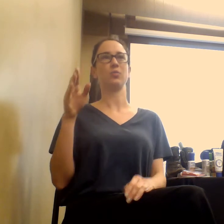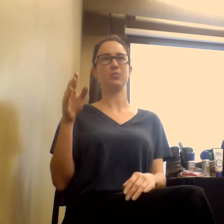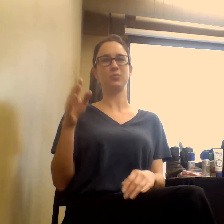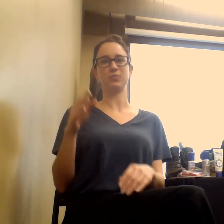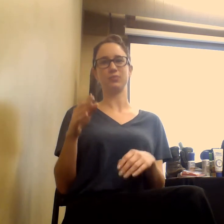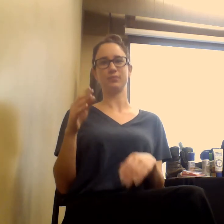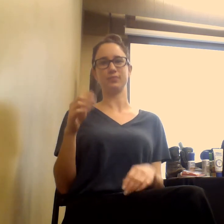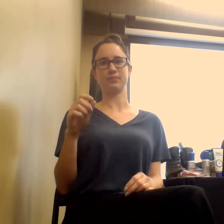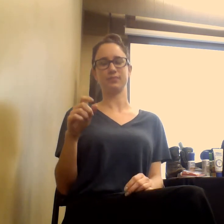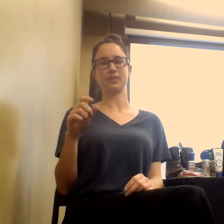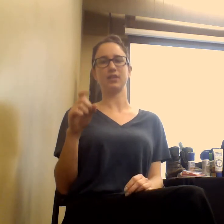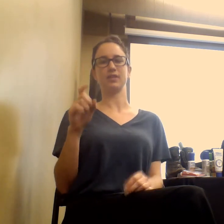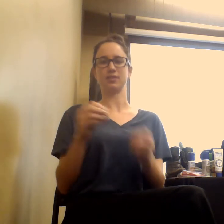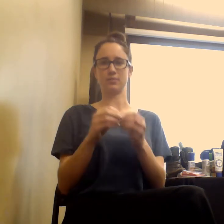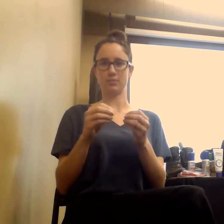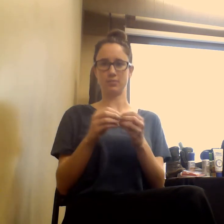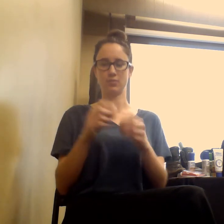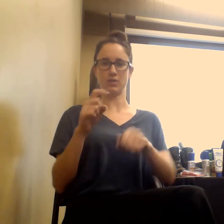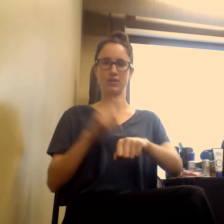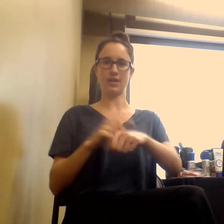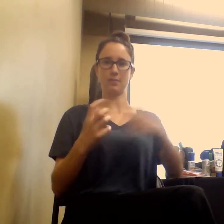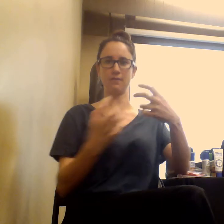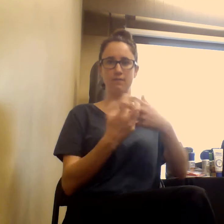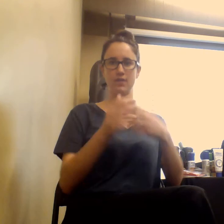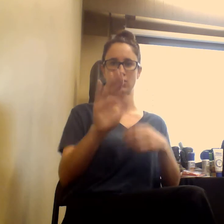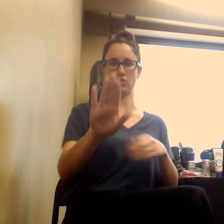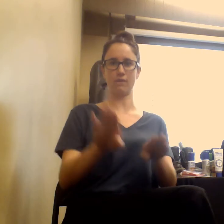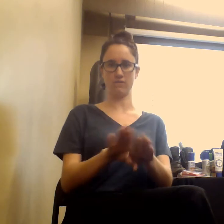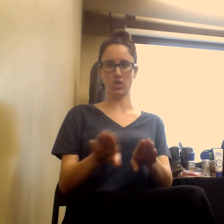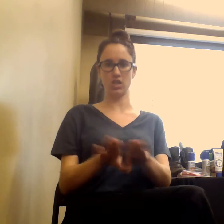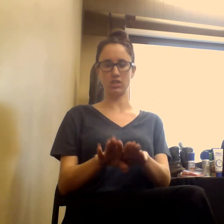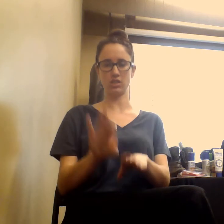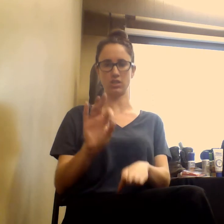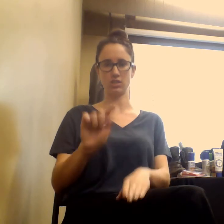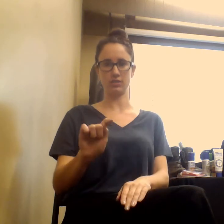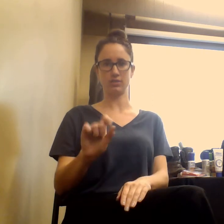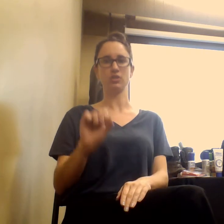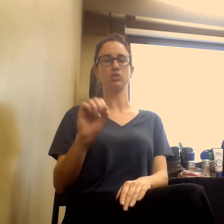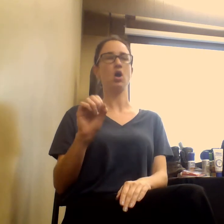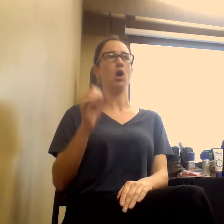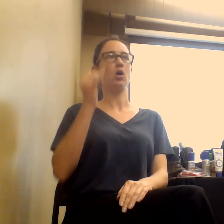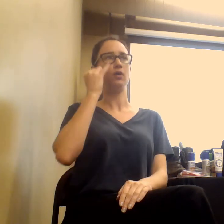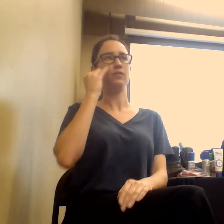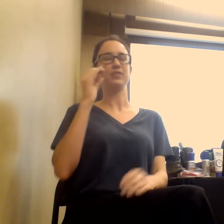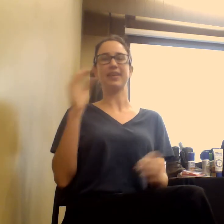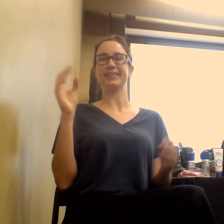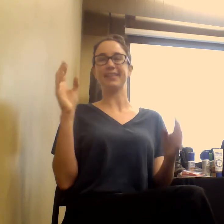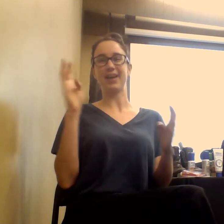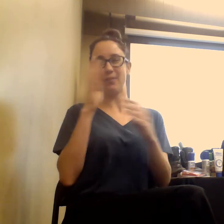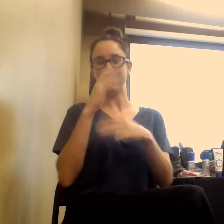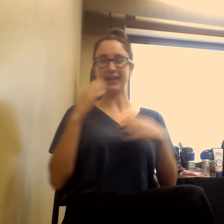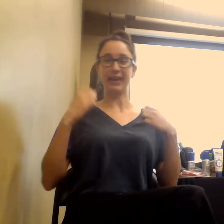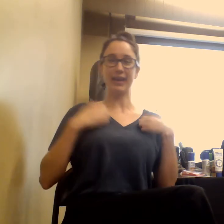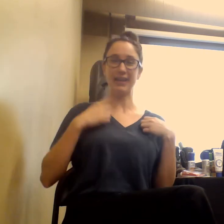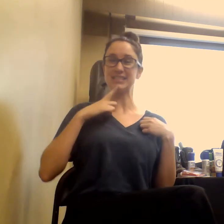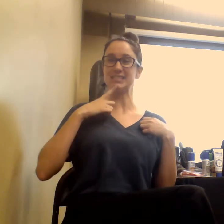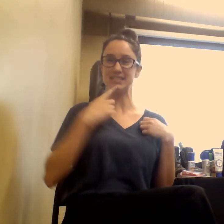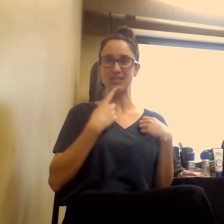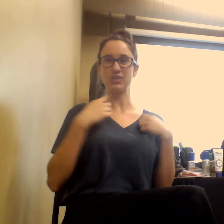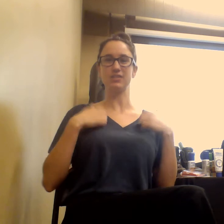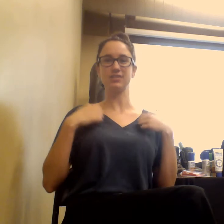Tuesday. Well, sorry. I'm gonna try to help you, but be forewarned, you're also gonna need a